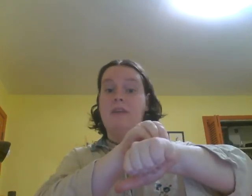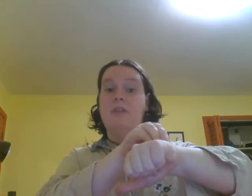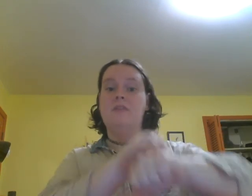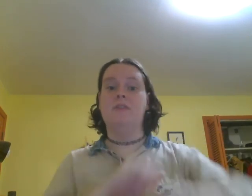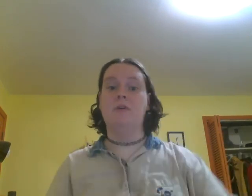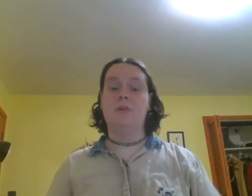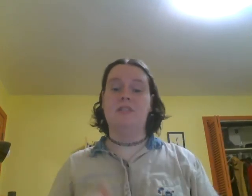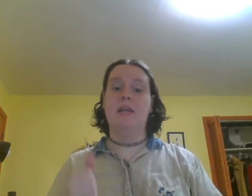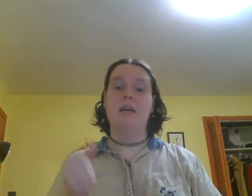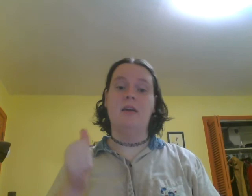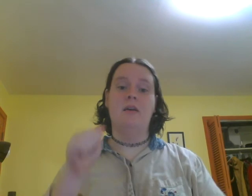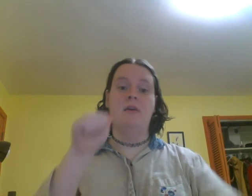So you are signing